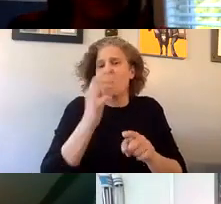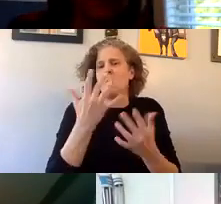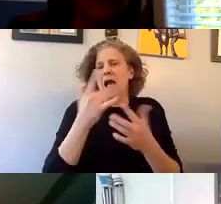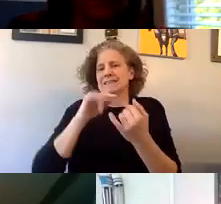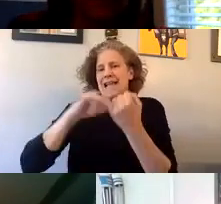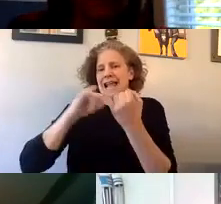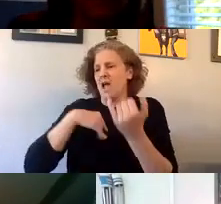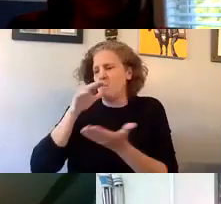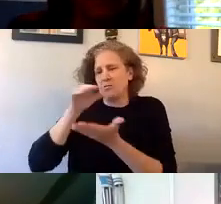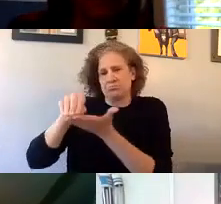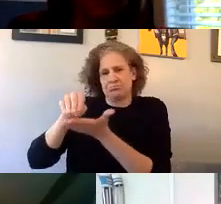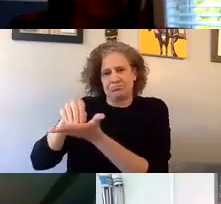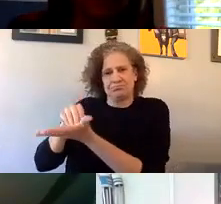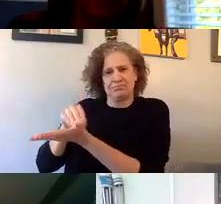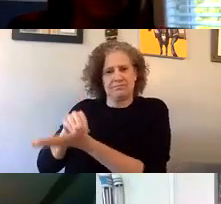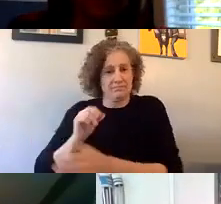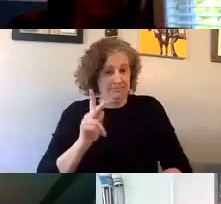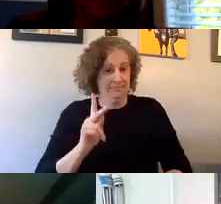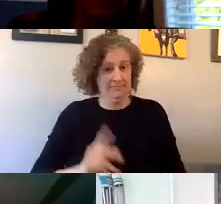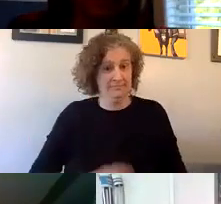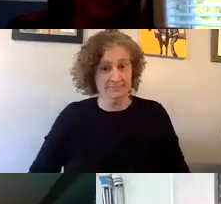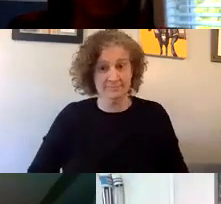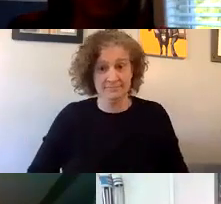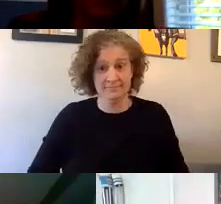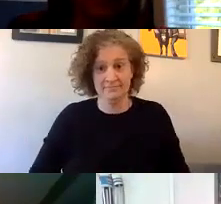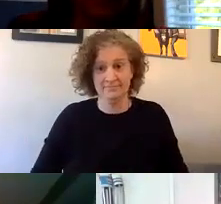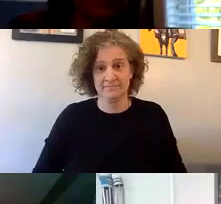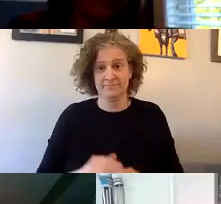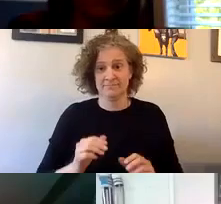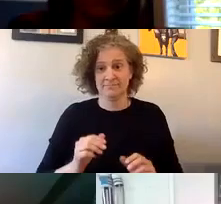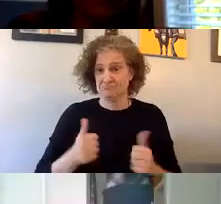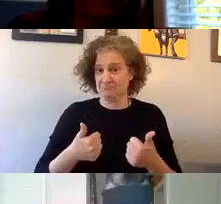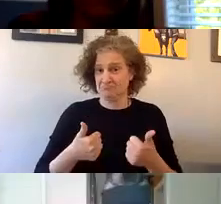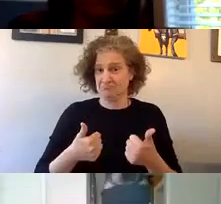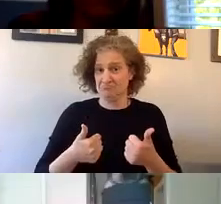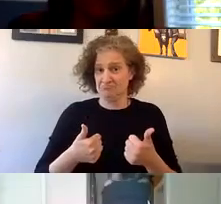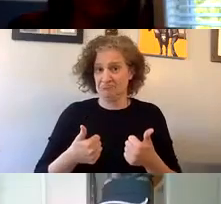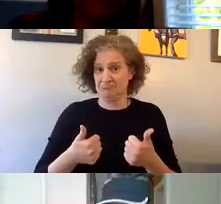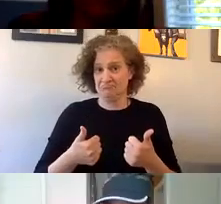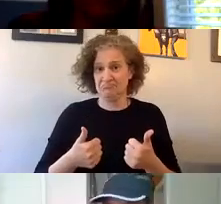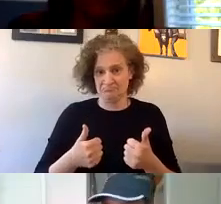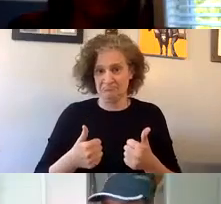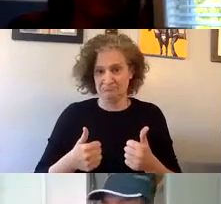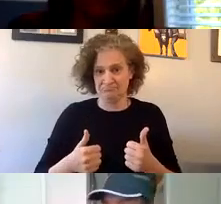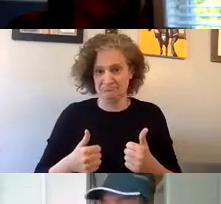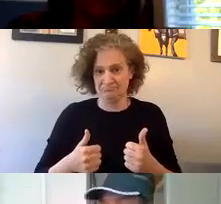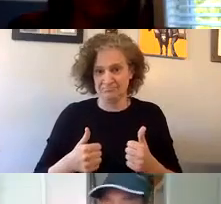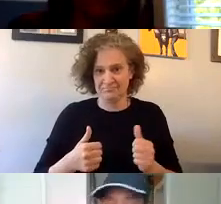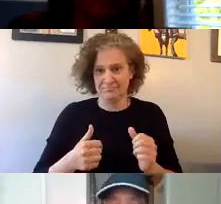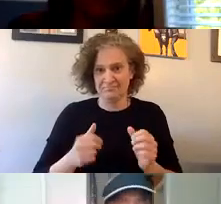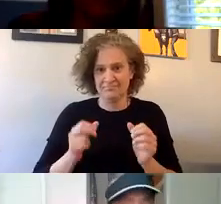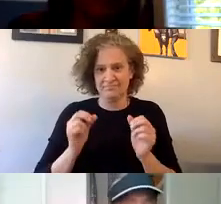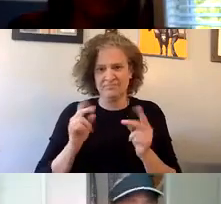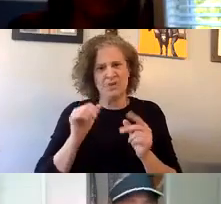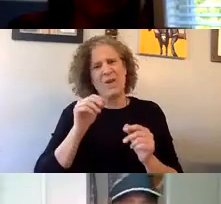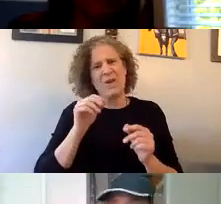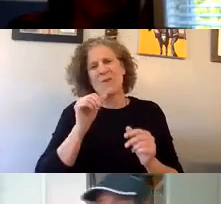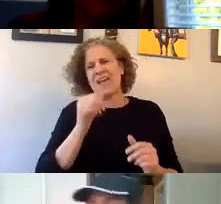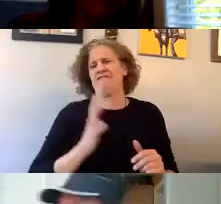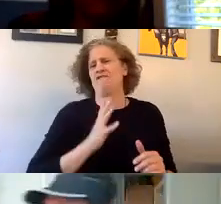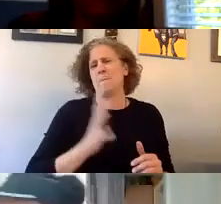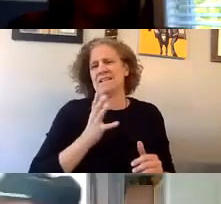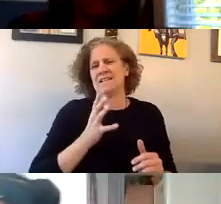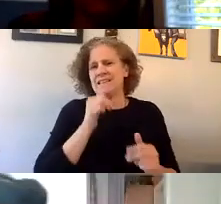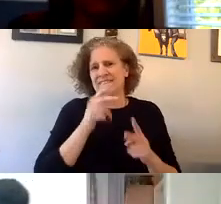questions, want to raise your hand, I can either answer your question right away, or we can keep a running list that I answer at the end, okay?